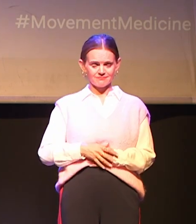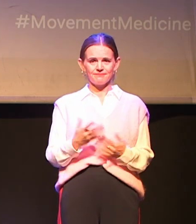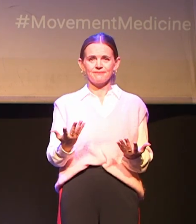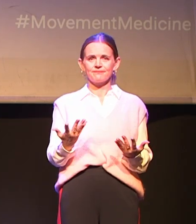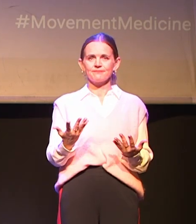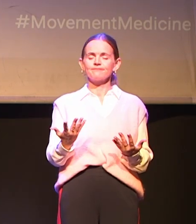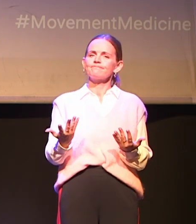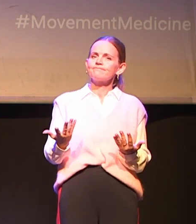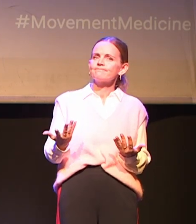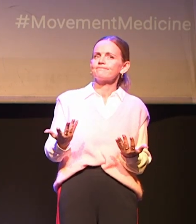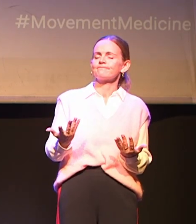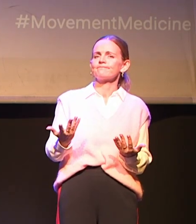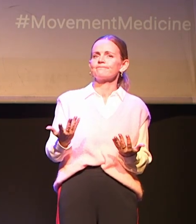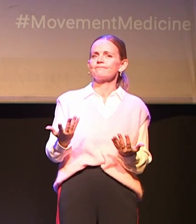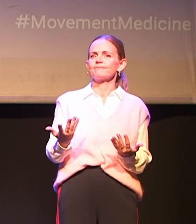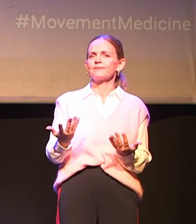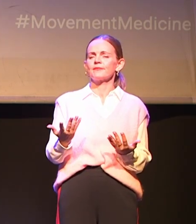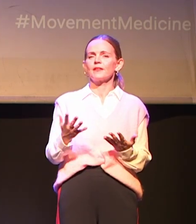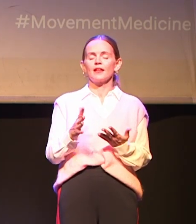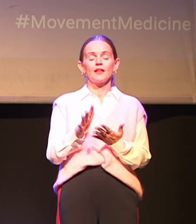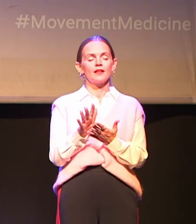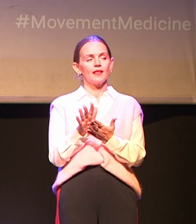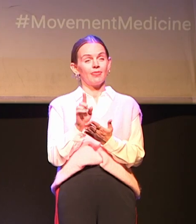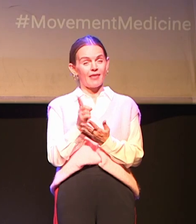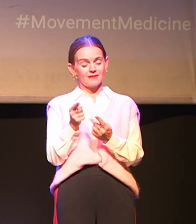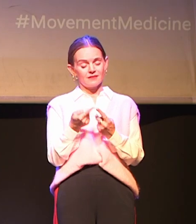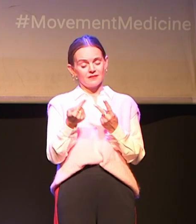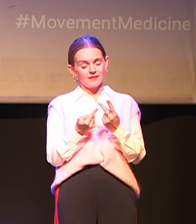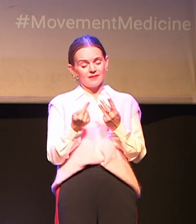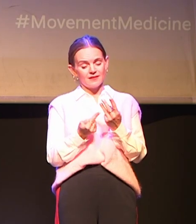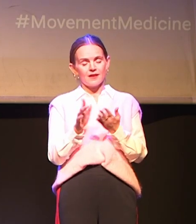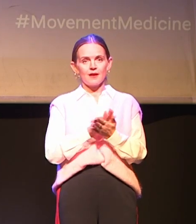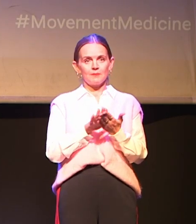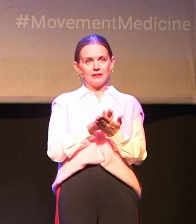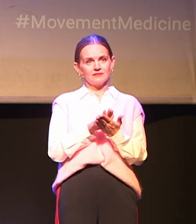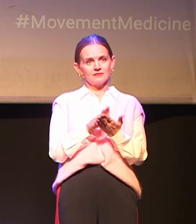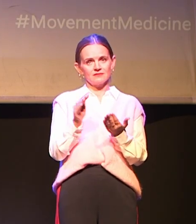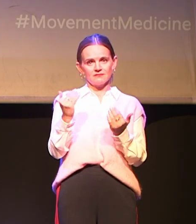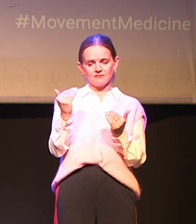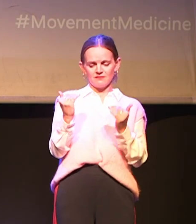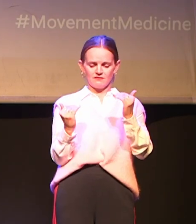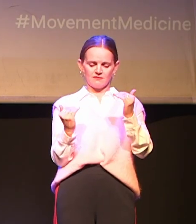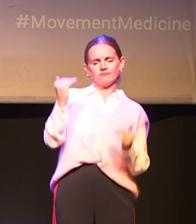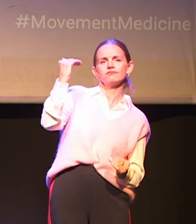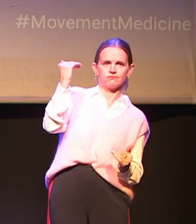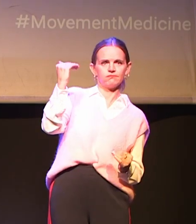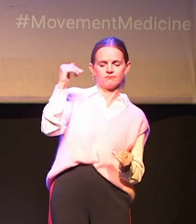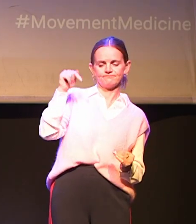allows for so much injustice to persist. And so I